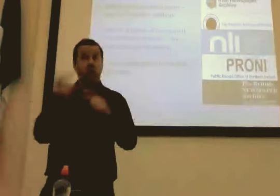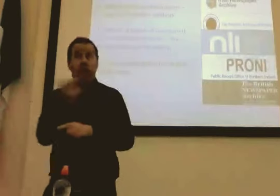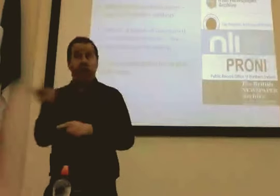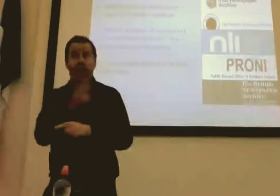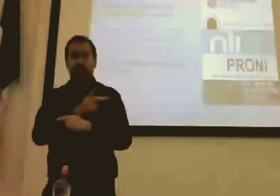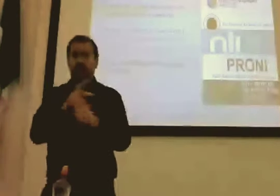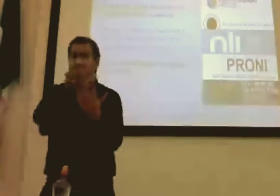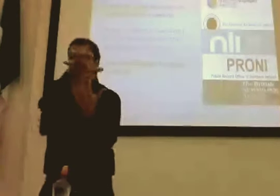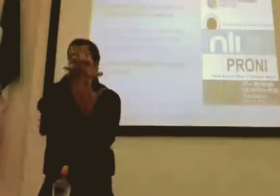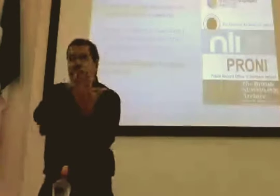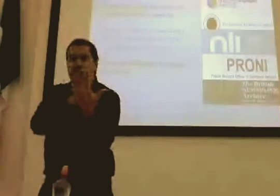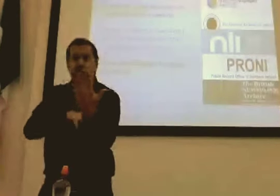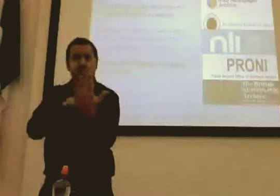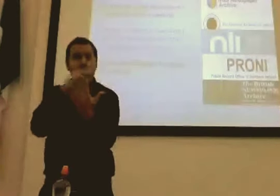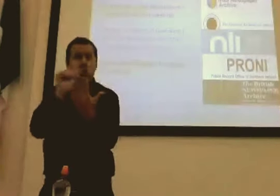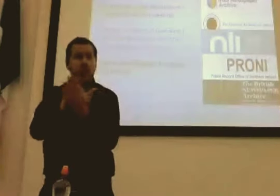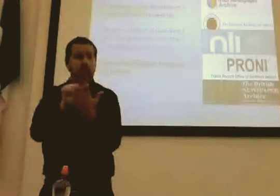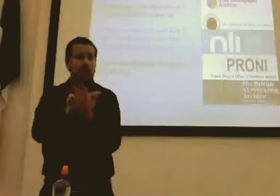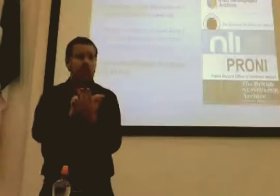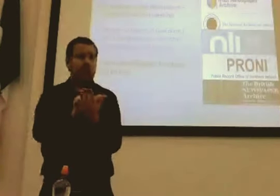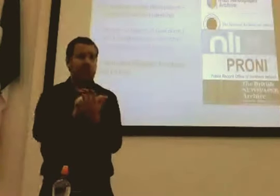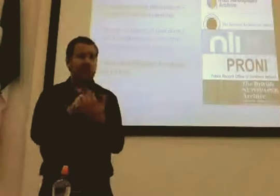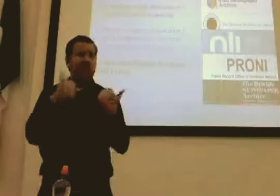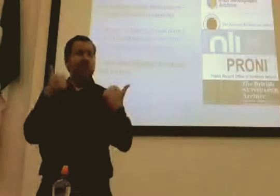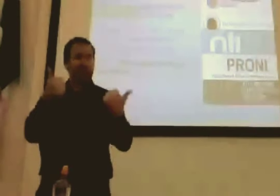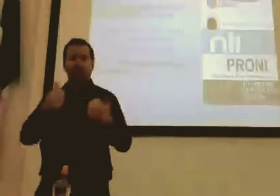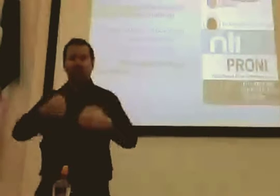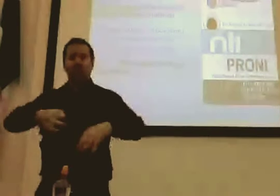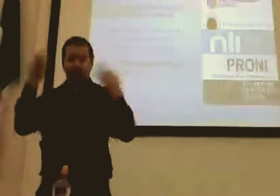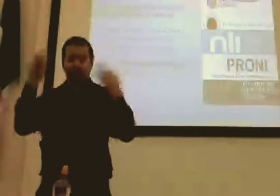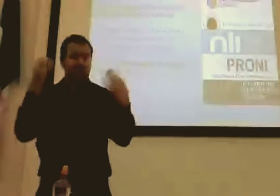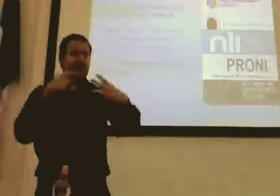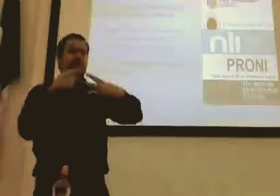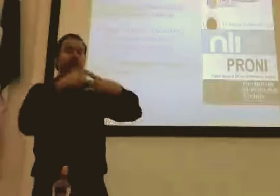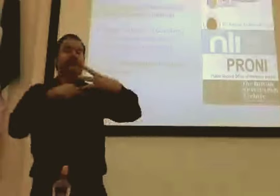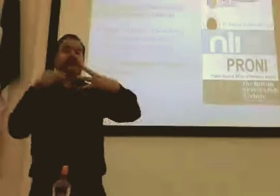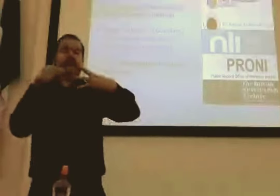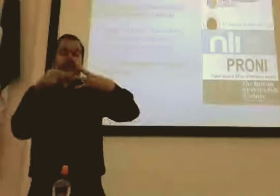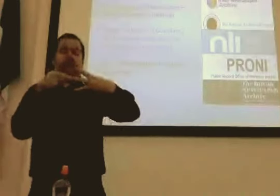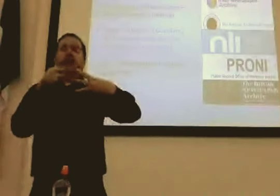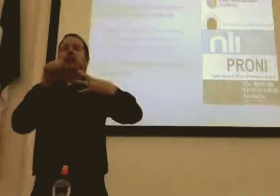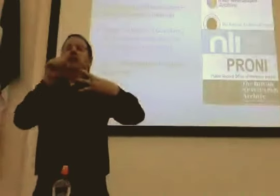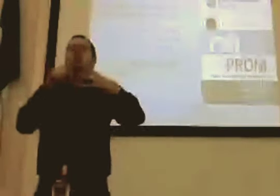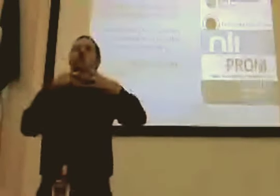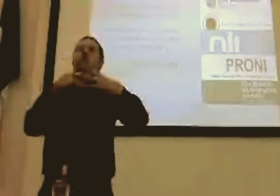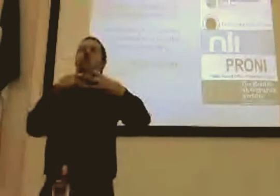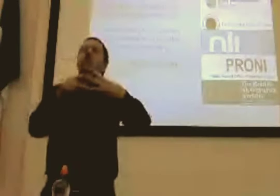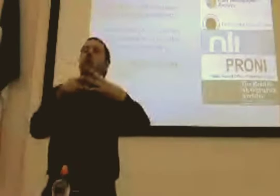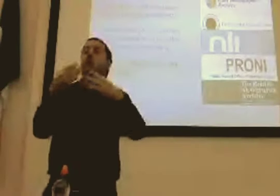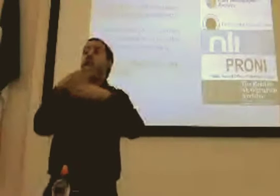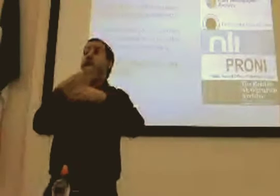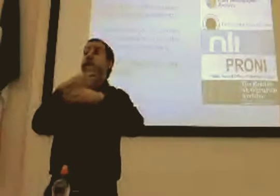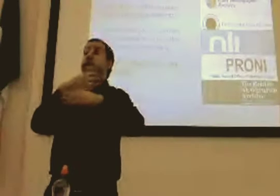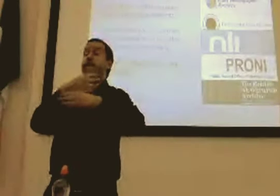whether they were so it was actually very well documented. Sometimes it would be quite positive, things like deaf people mentioned, and sometimes quite